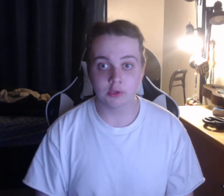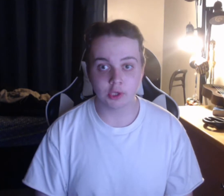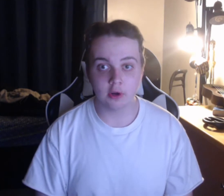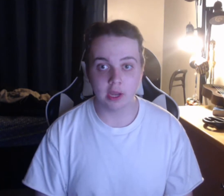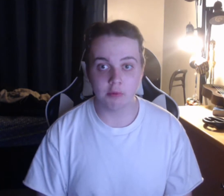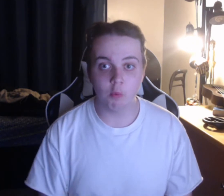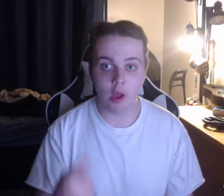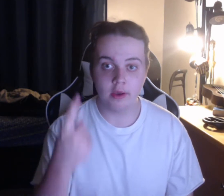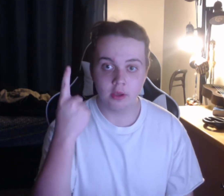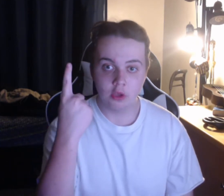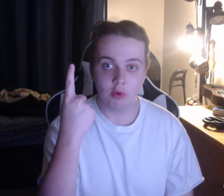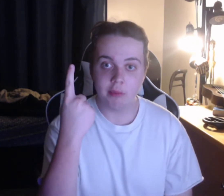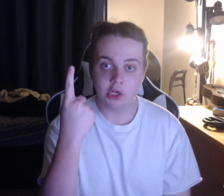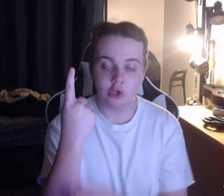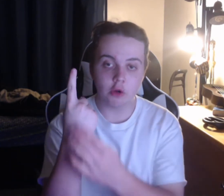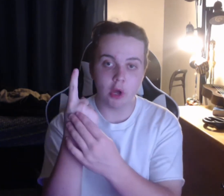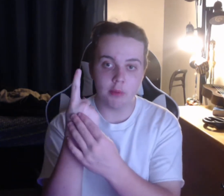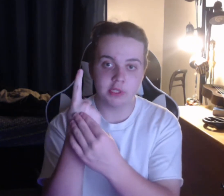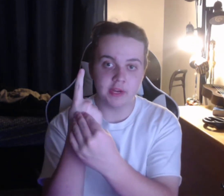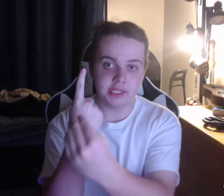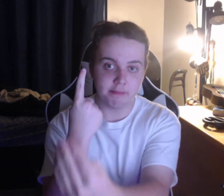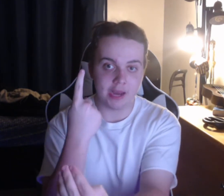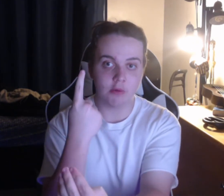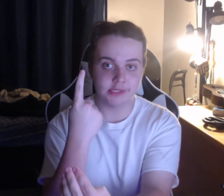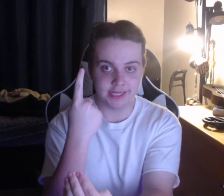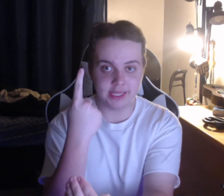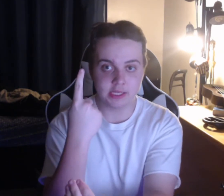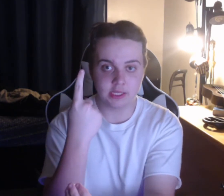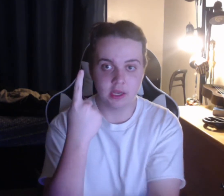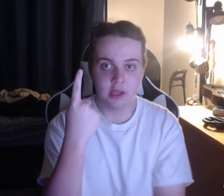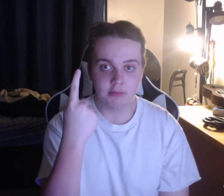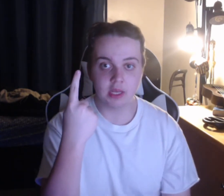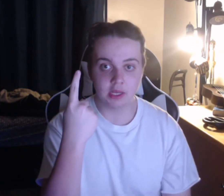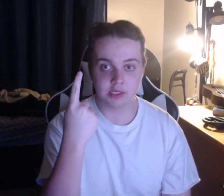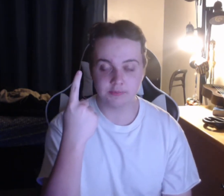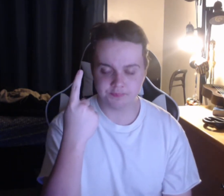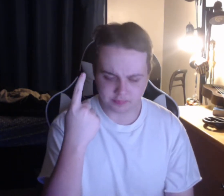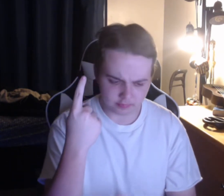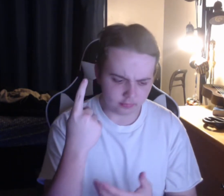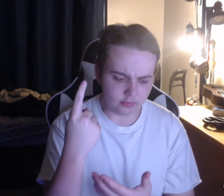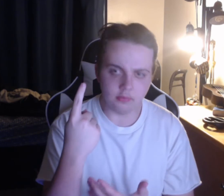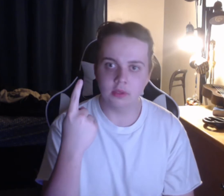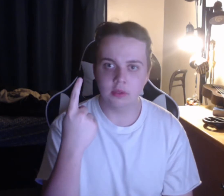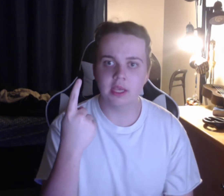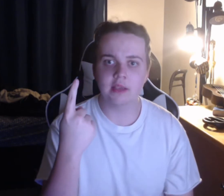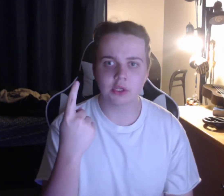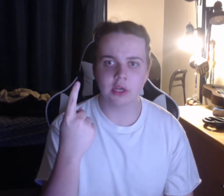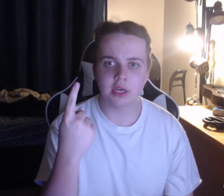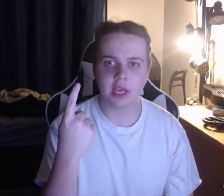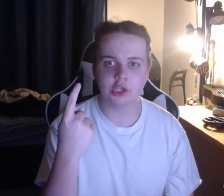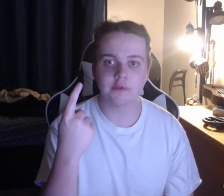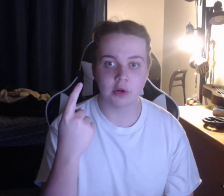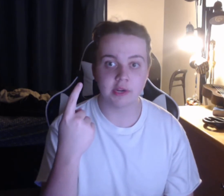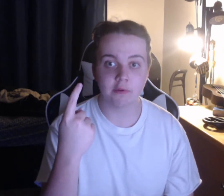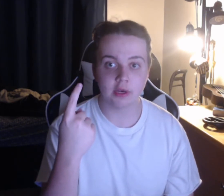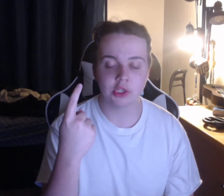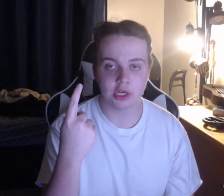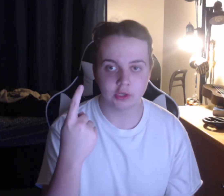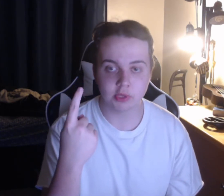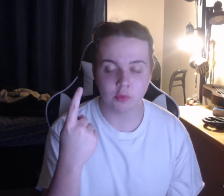out with 1, you want to make sure your palm is facing backwards like this, because it gives a good indication for a differentiation between letters